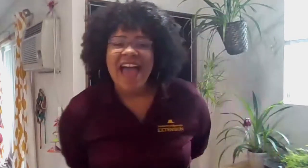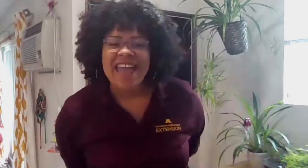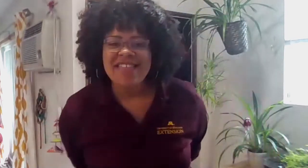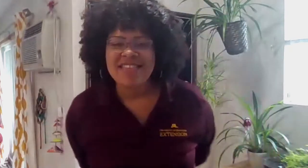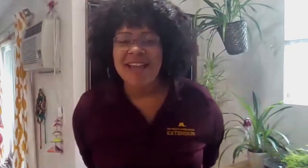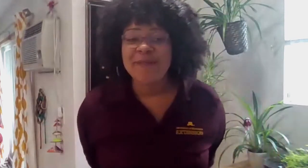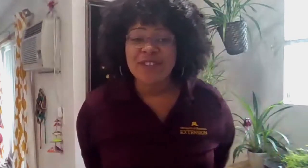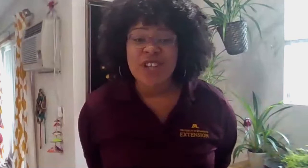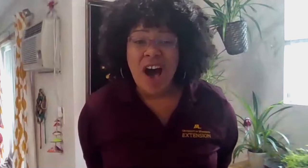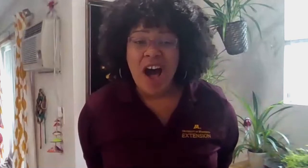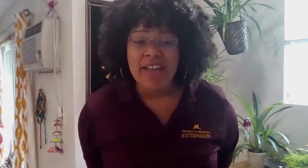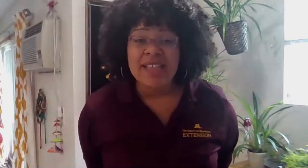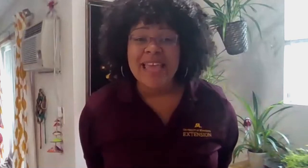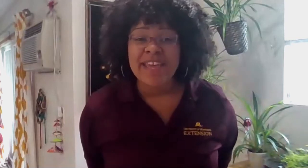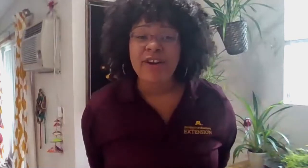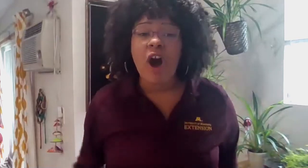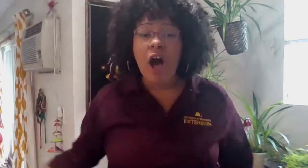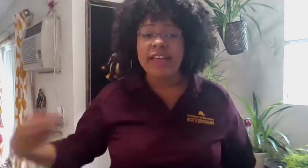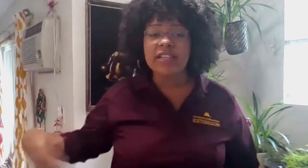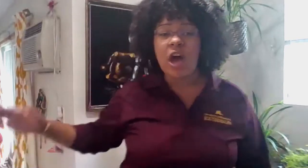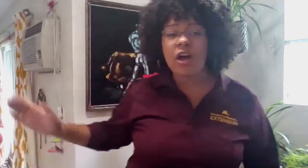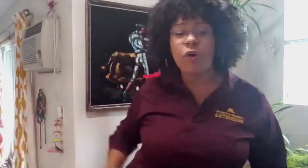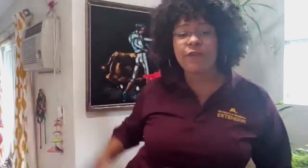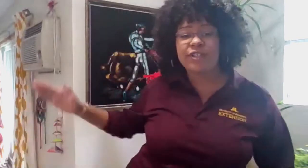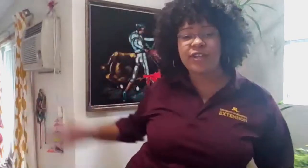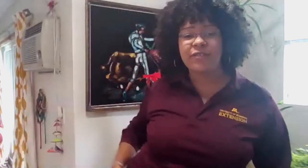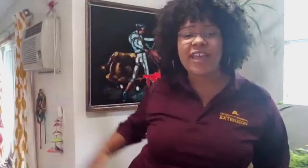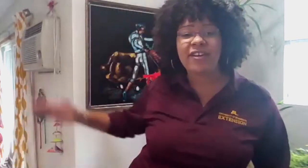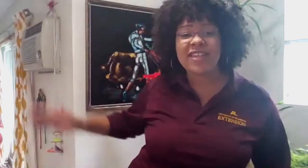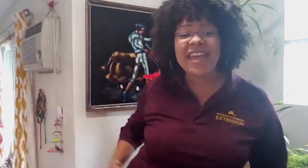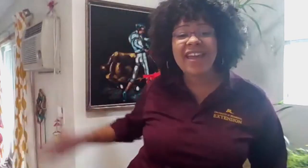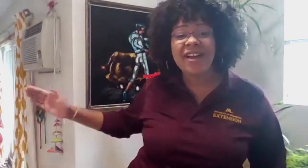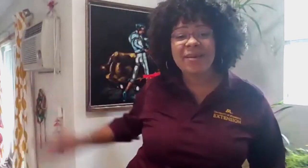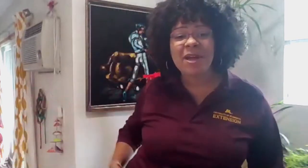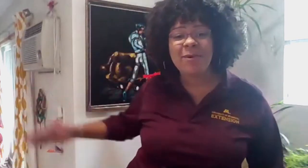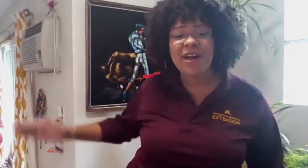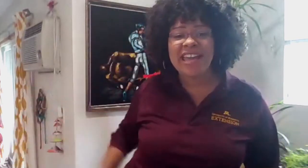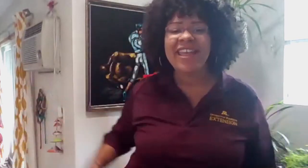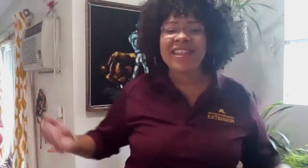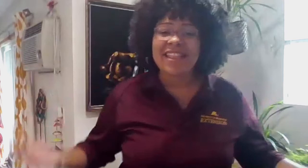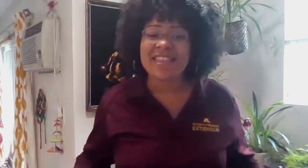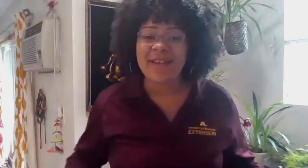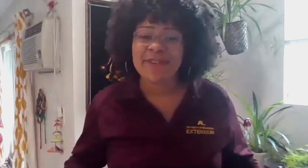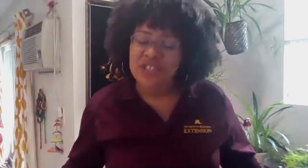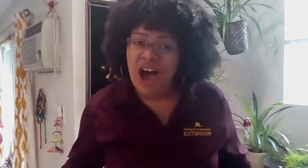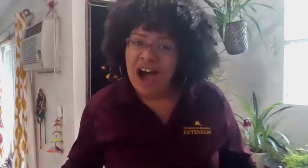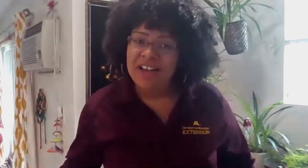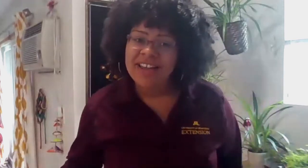That is the sign for dog. It's like you're calling a dog over you. Like you're saying, here, come here, boy. That's a sign for dog in